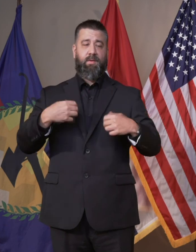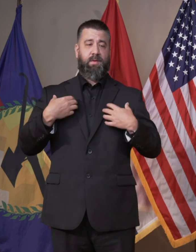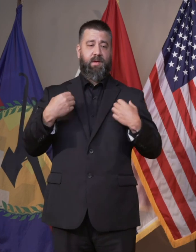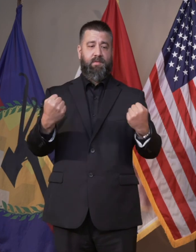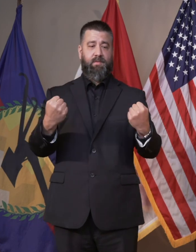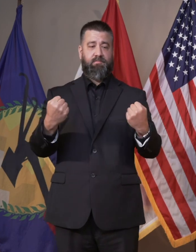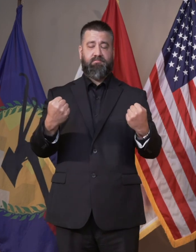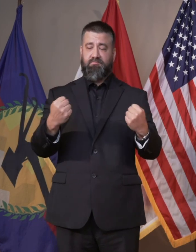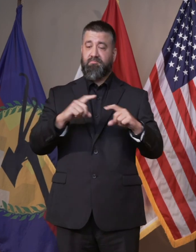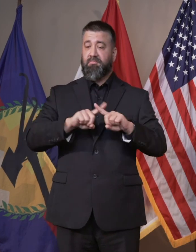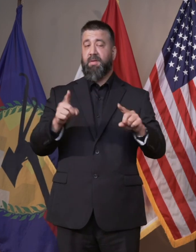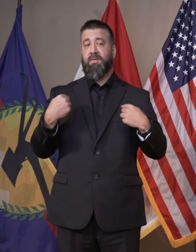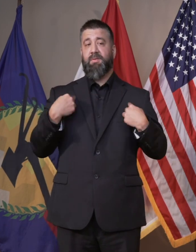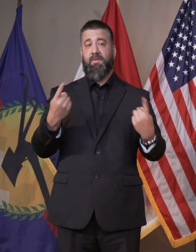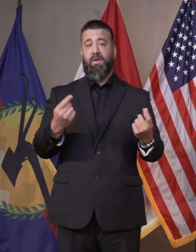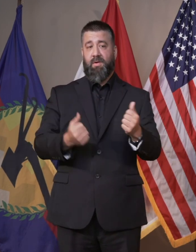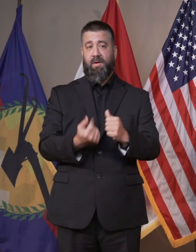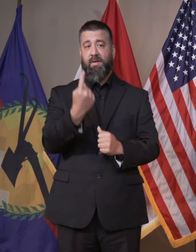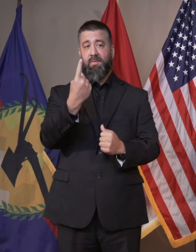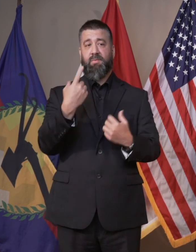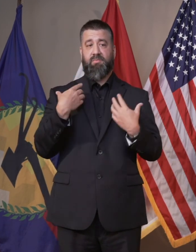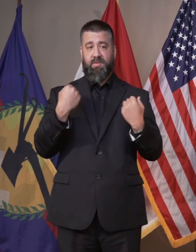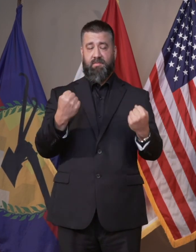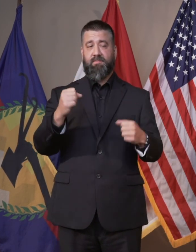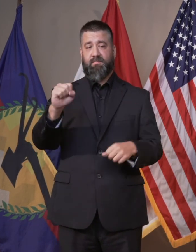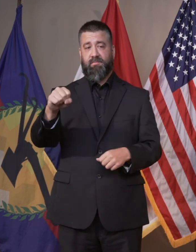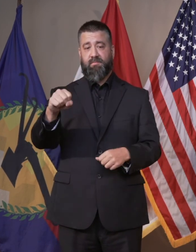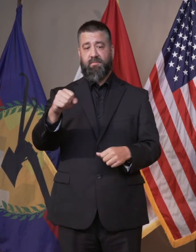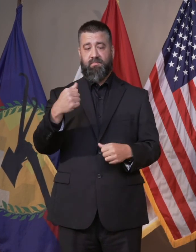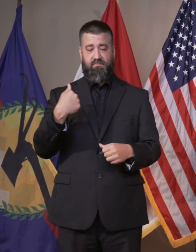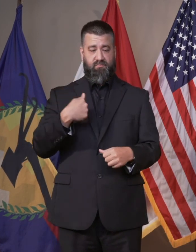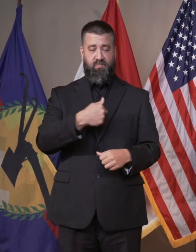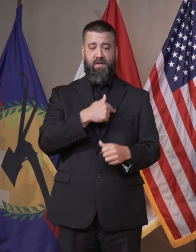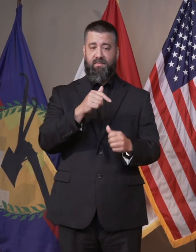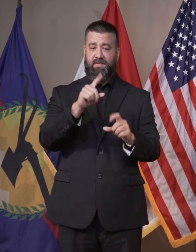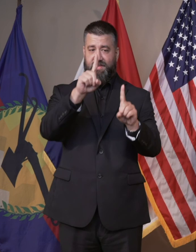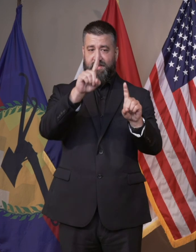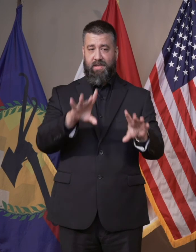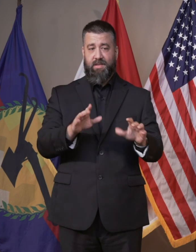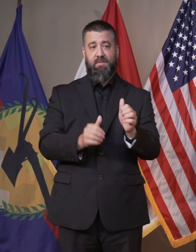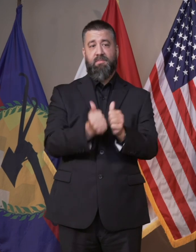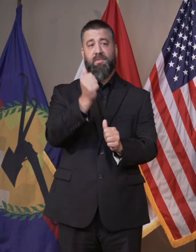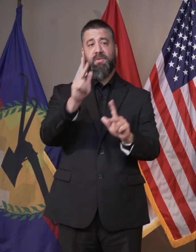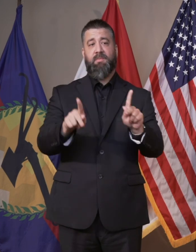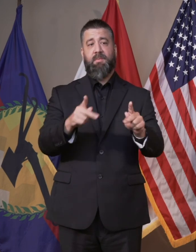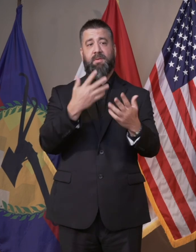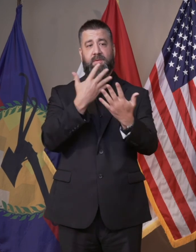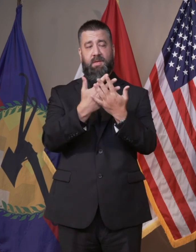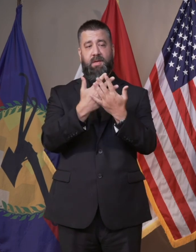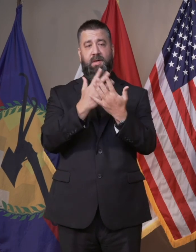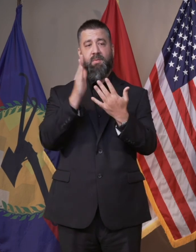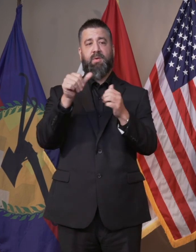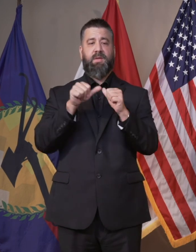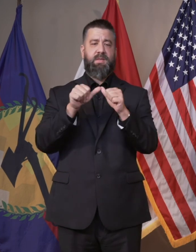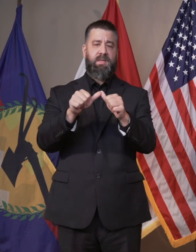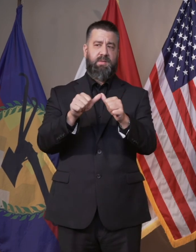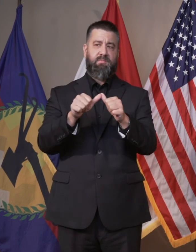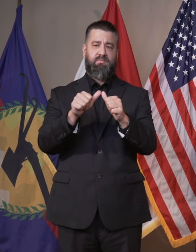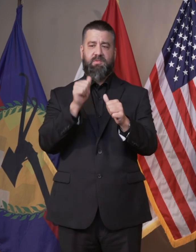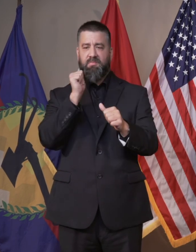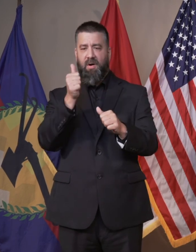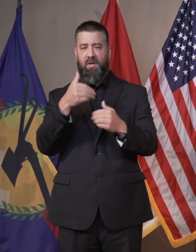is recovering. We've tested most of the folks in the jail, and we'll continue through the rest of them in the next day or 2. We've had